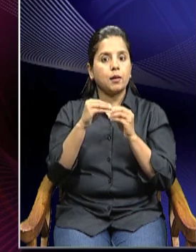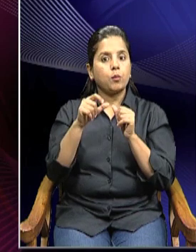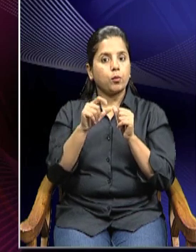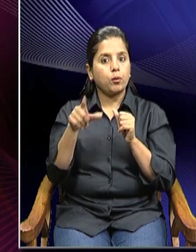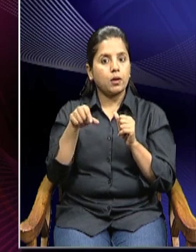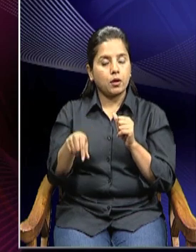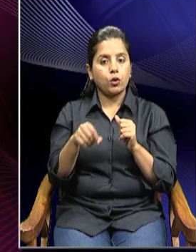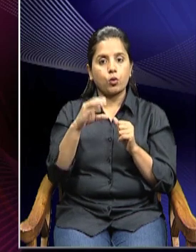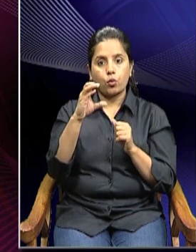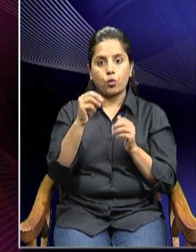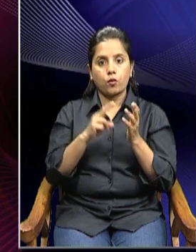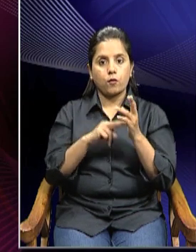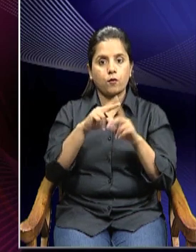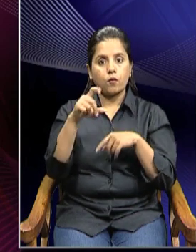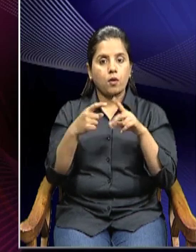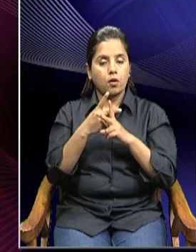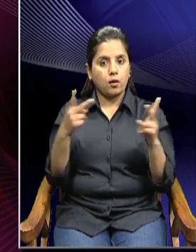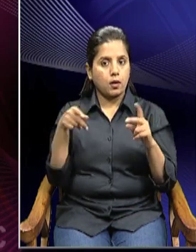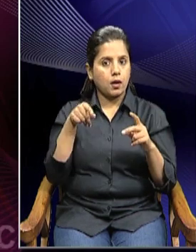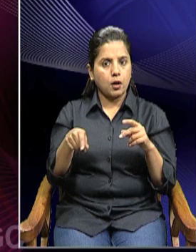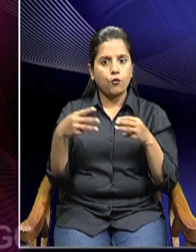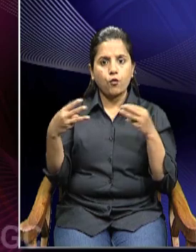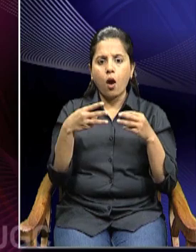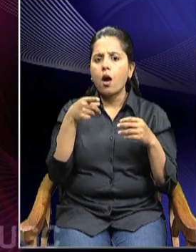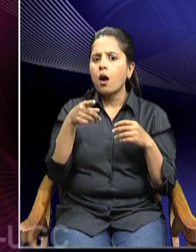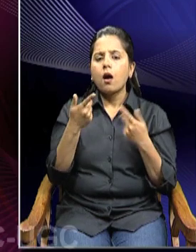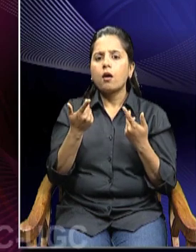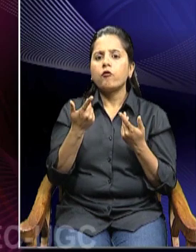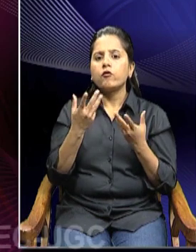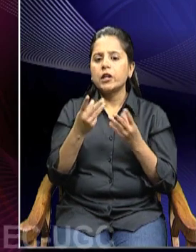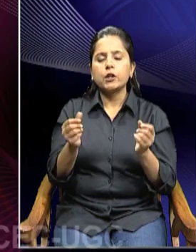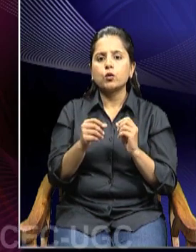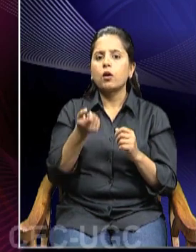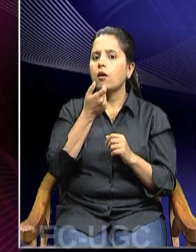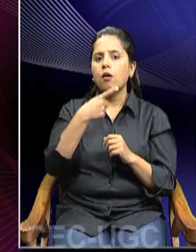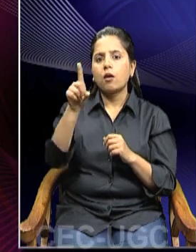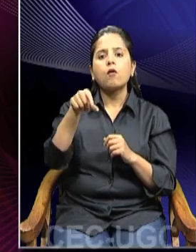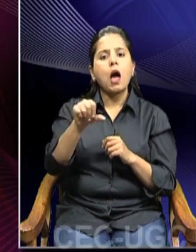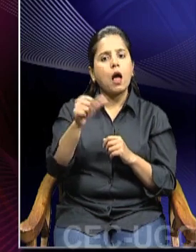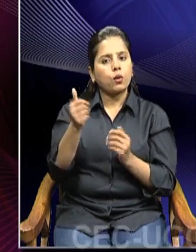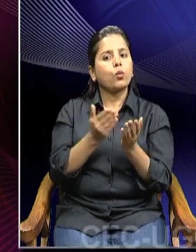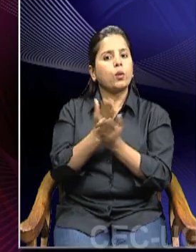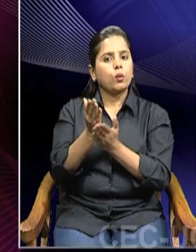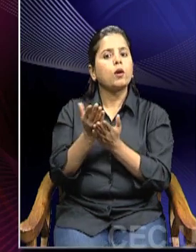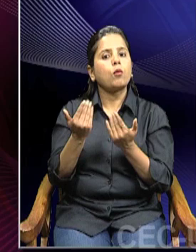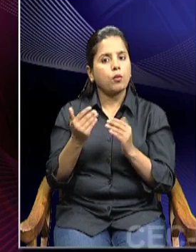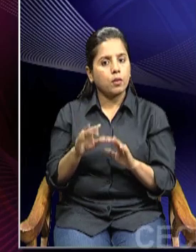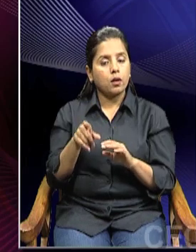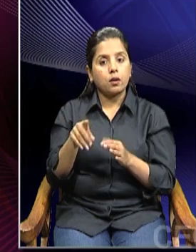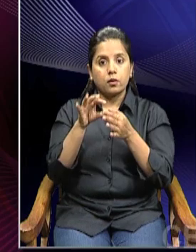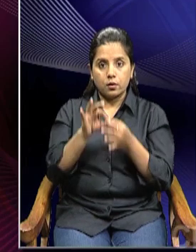that conflict and war are not inevitable. There can be other ways through